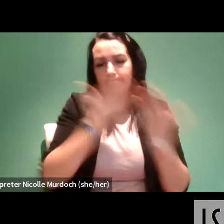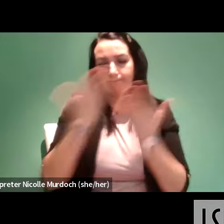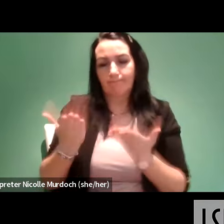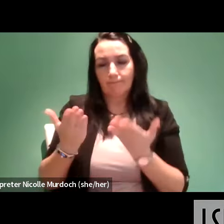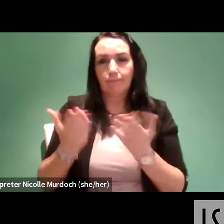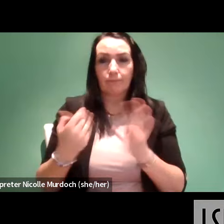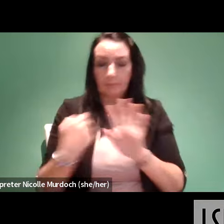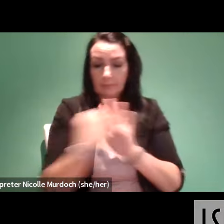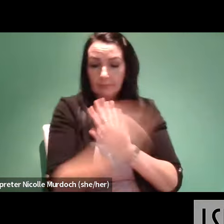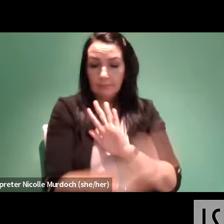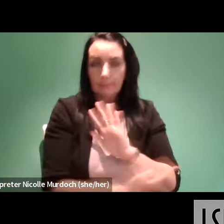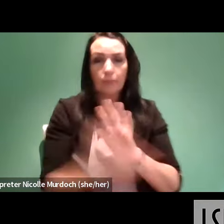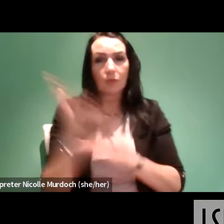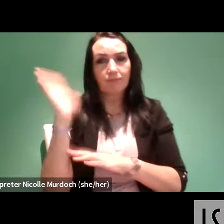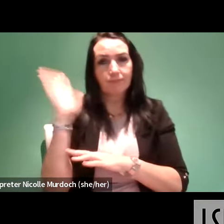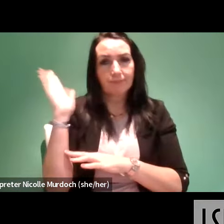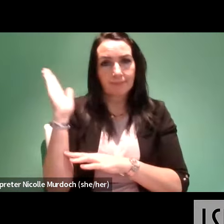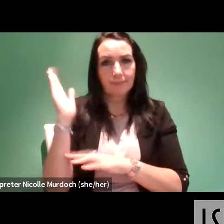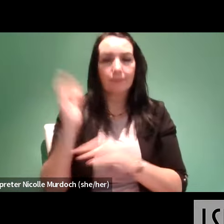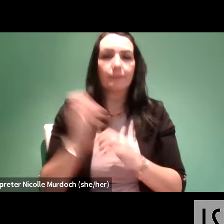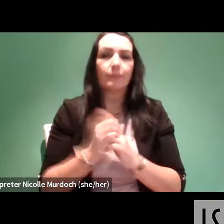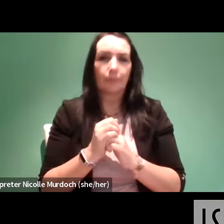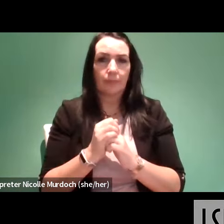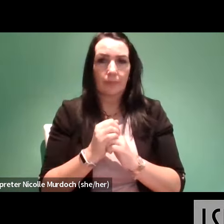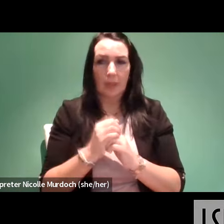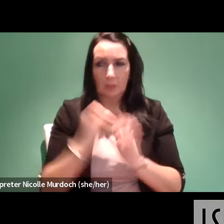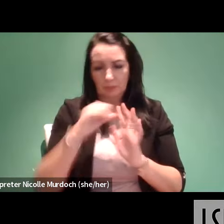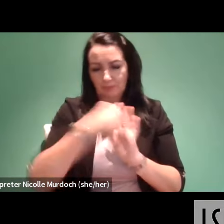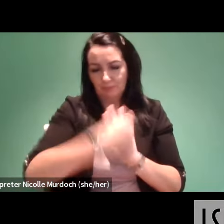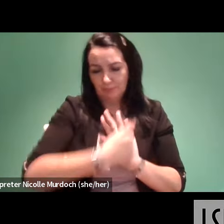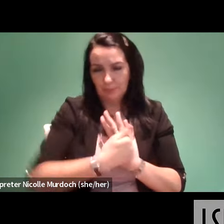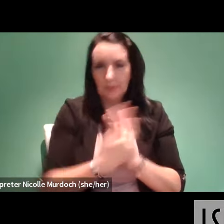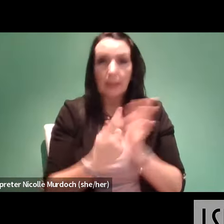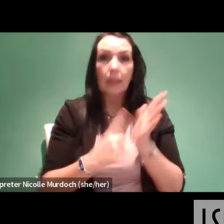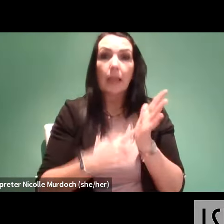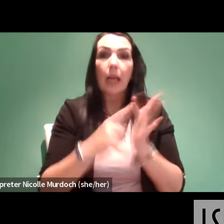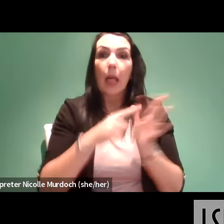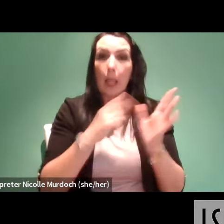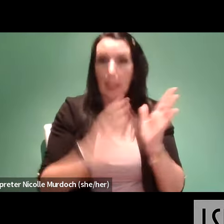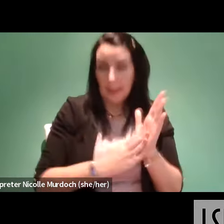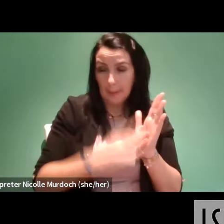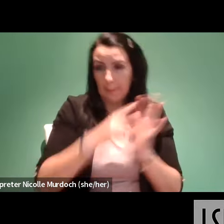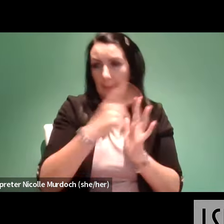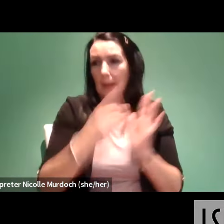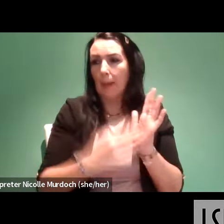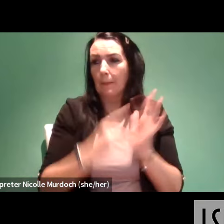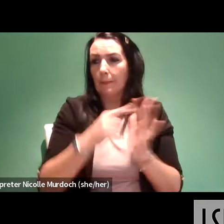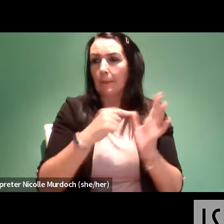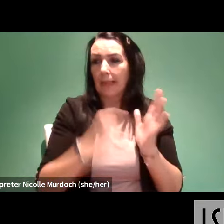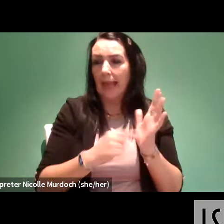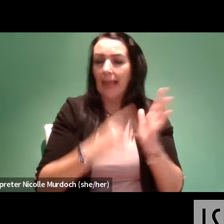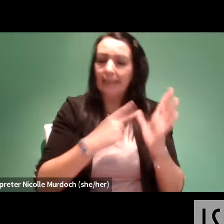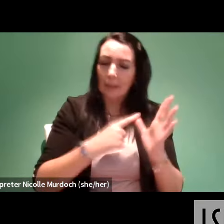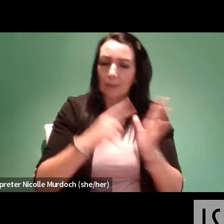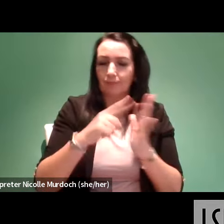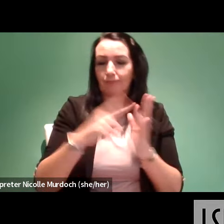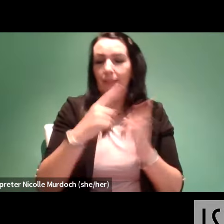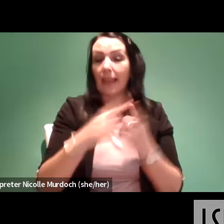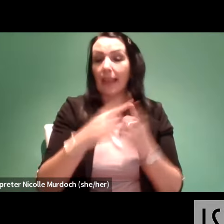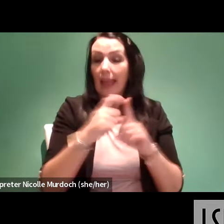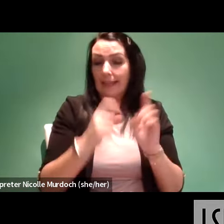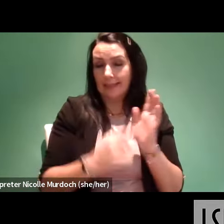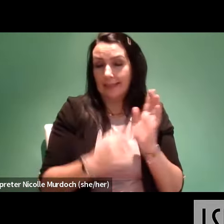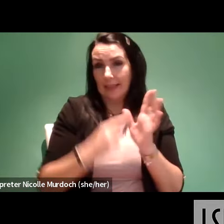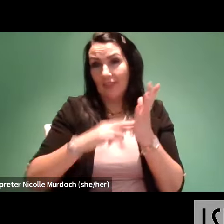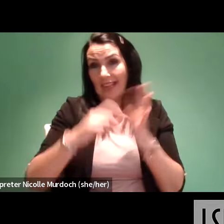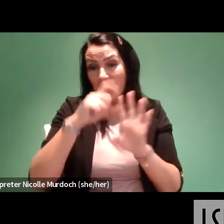of our speakers, in the order I read them out, so Liam, then Miatta, then Ed, then Andy will speak. They're all going to come here for a